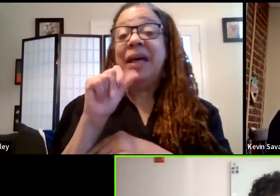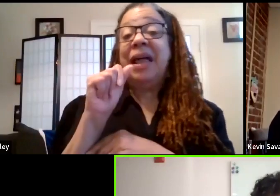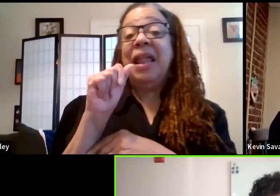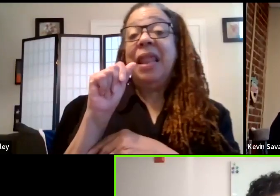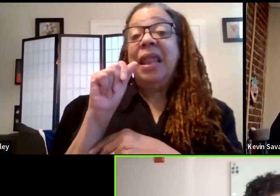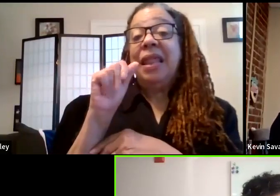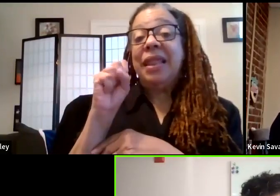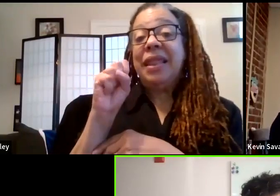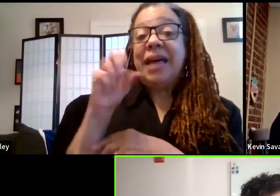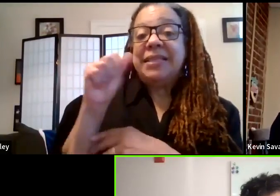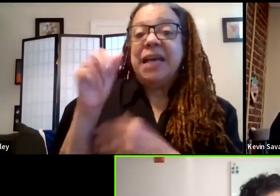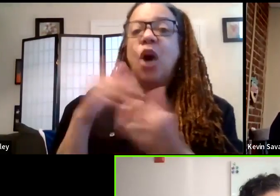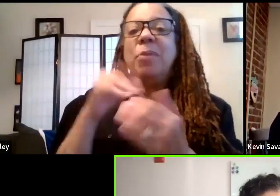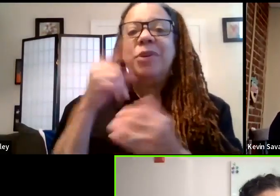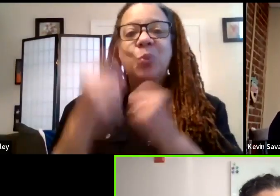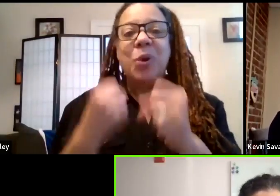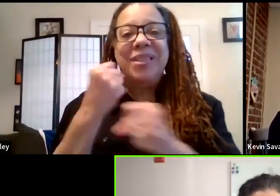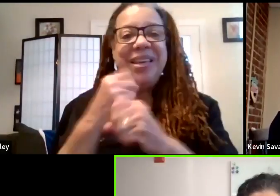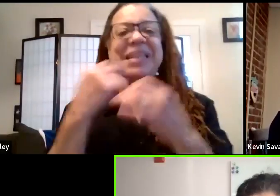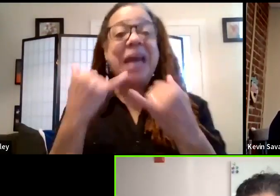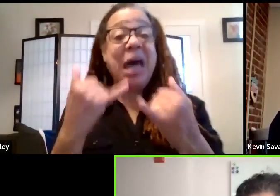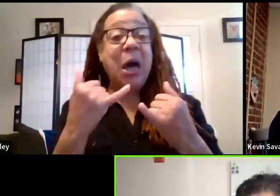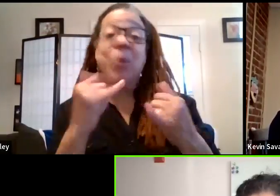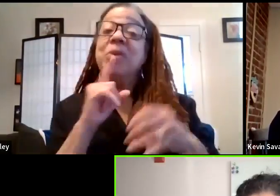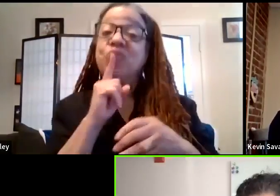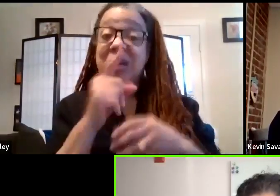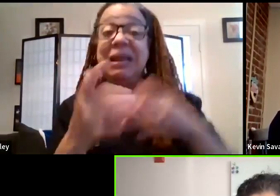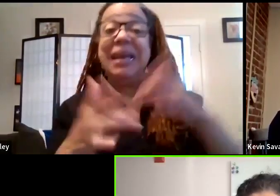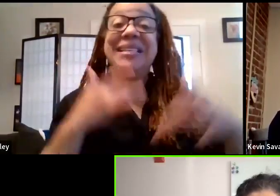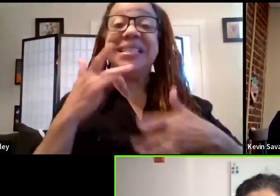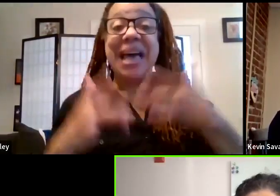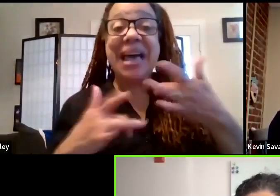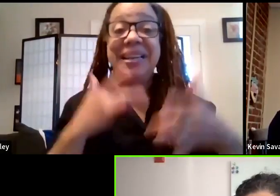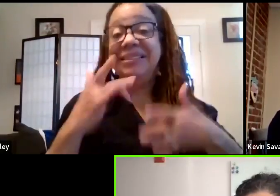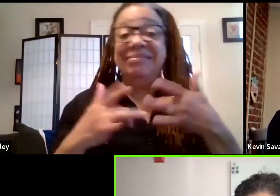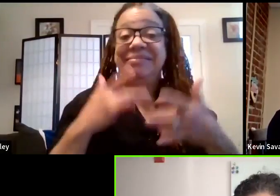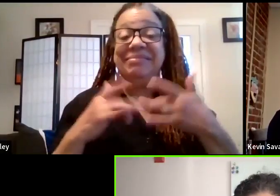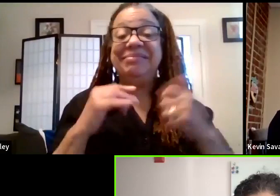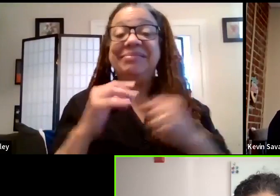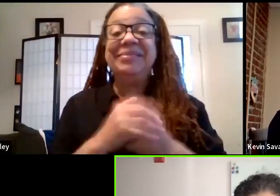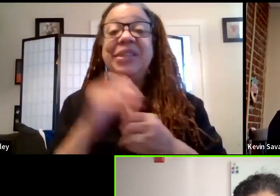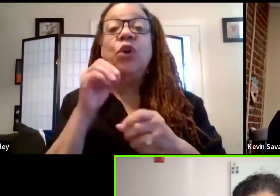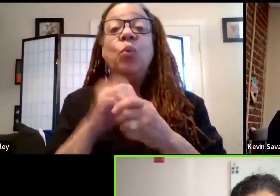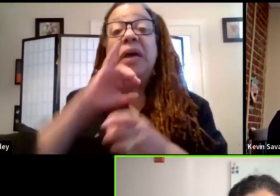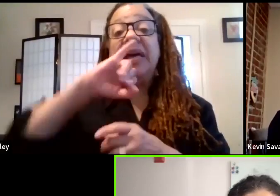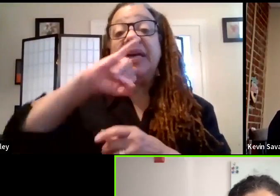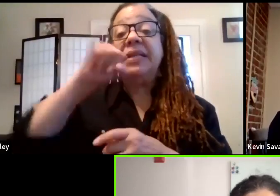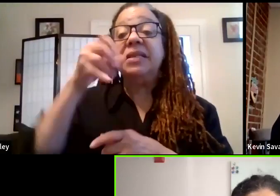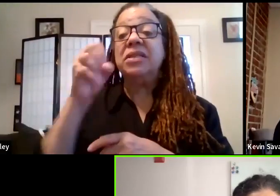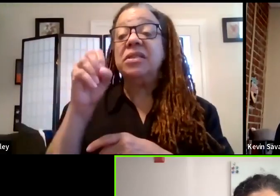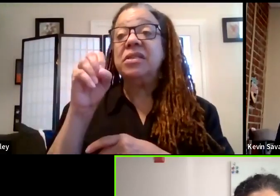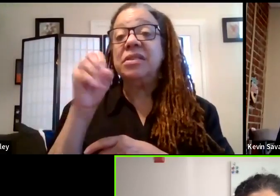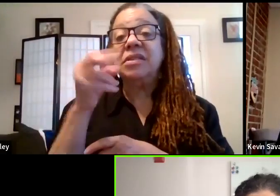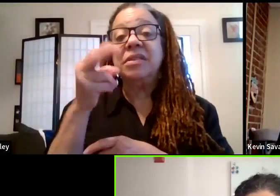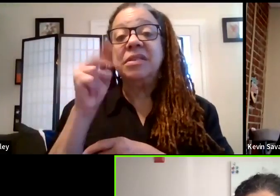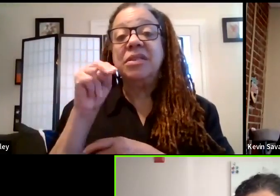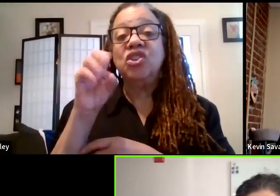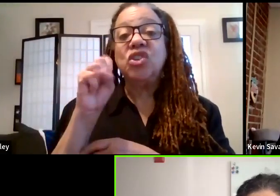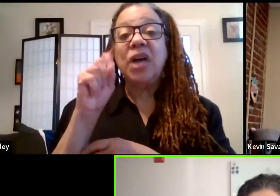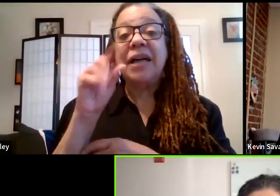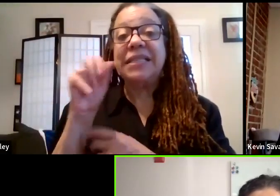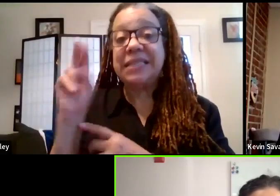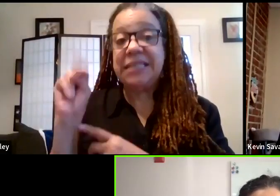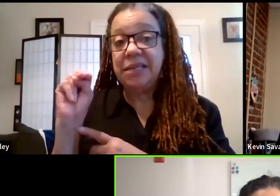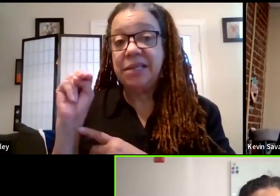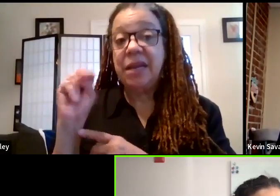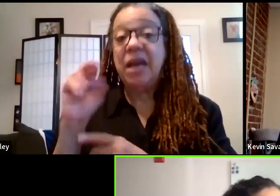around a year now, right? So we're really excited about that. We're located in Johnston on 5 George Waterman